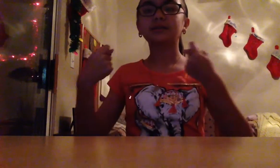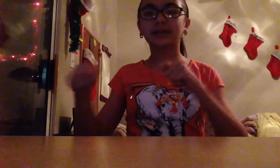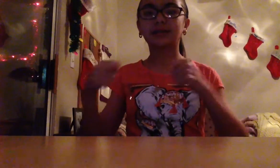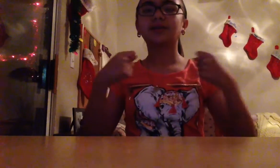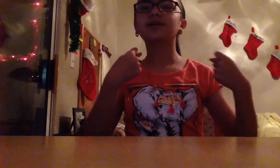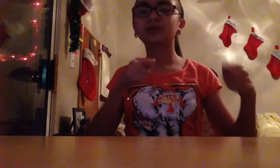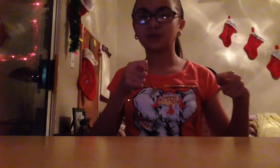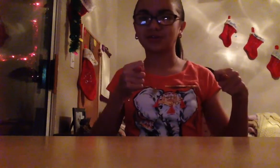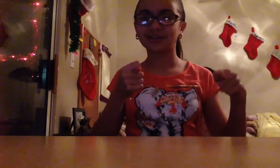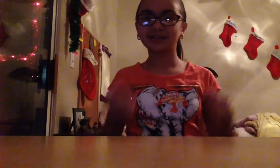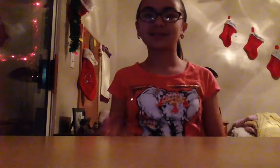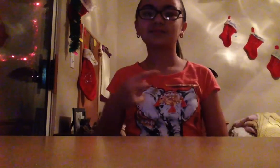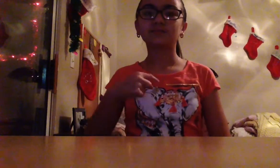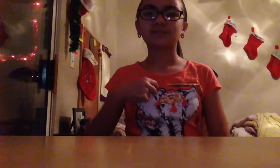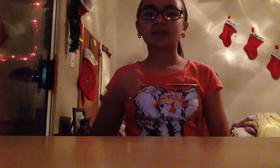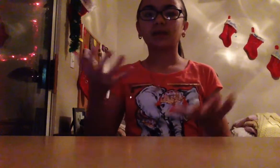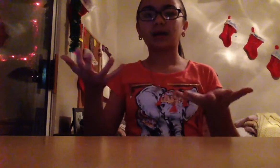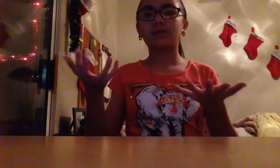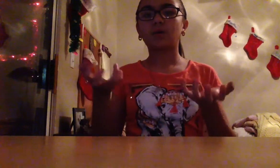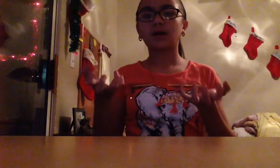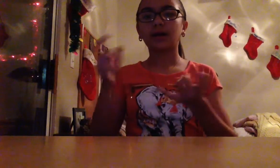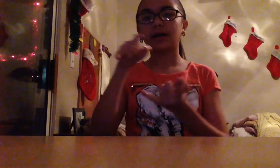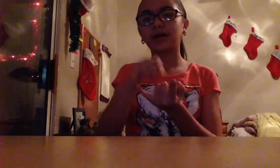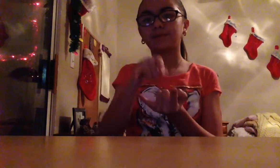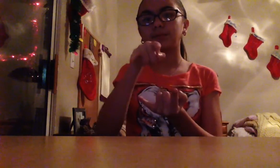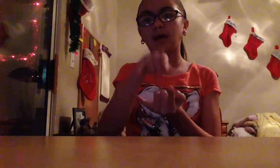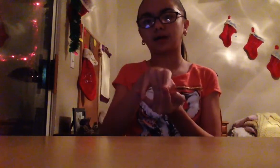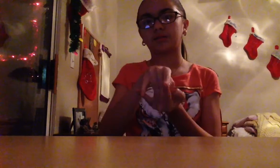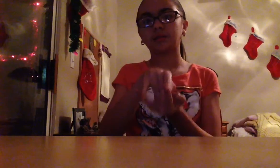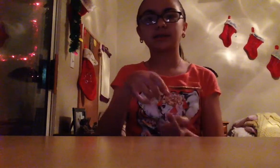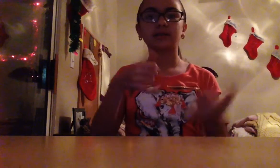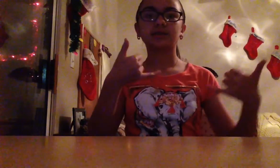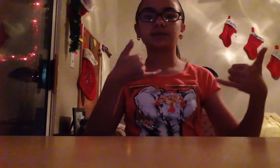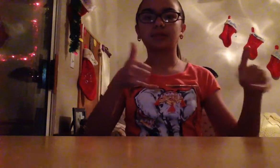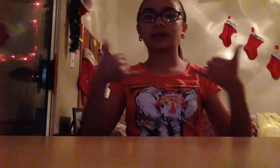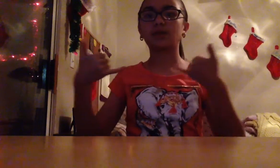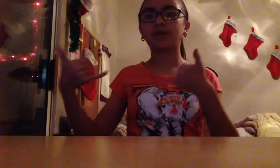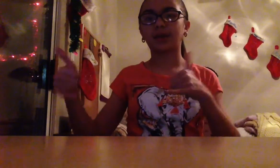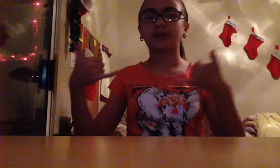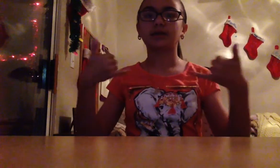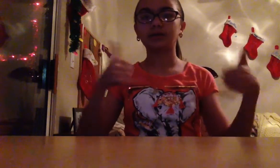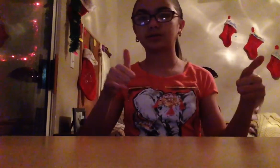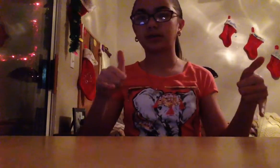tinker toys. I want a hippopotamus to play with and enjoy.